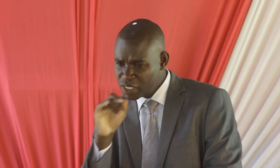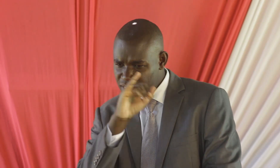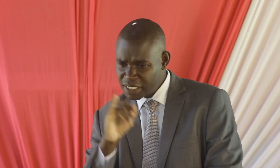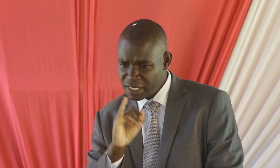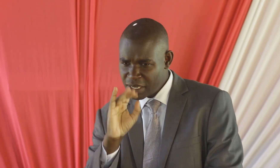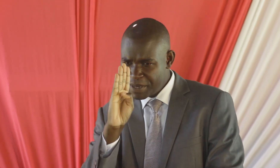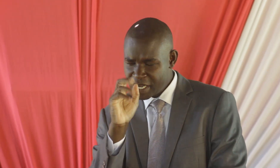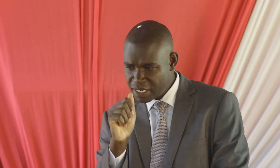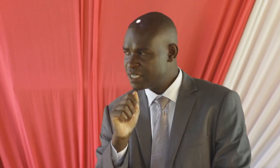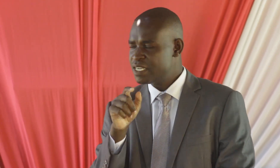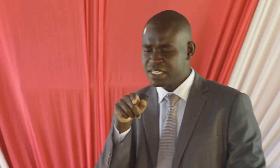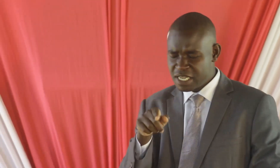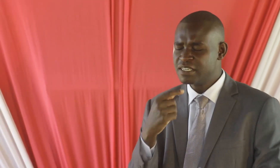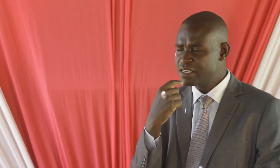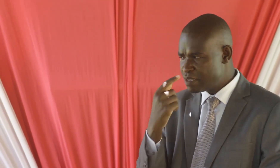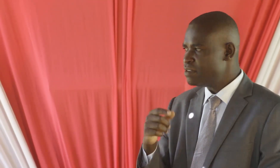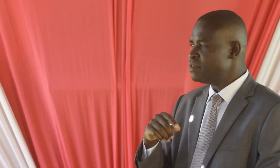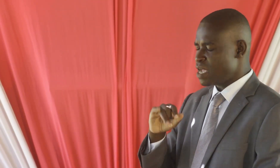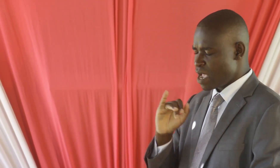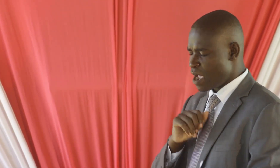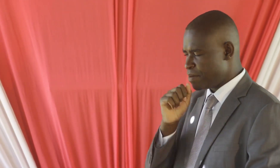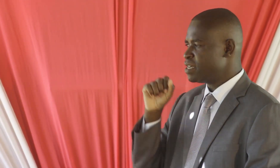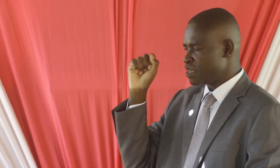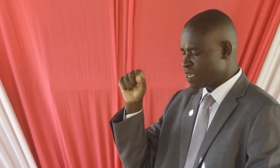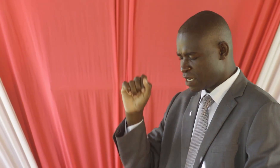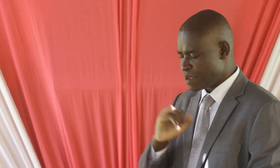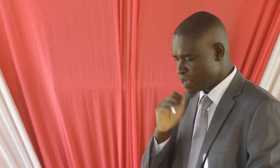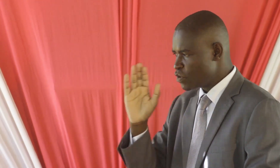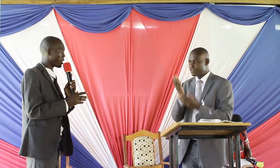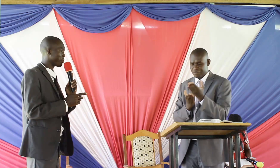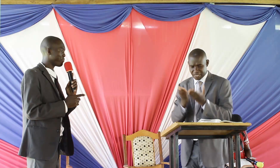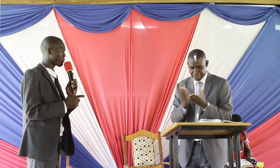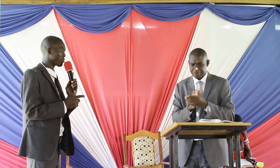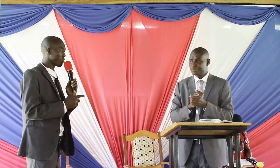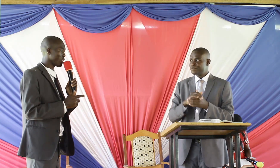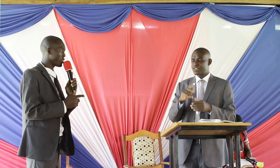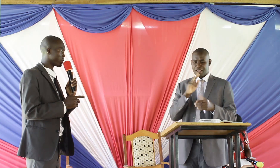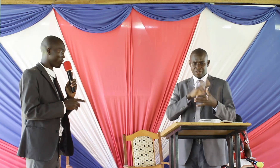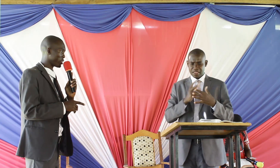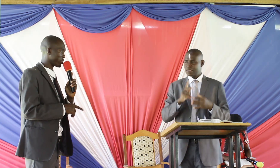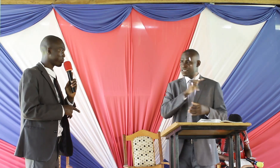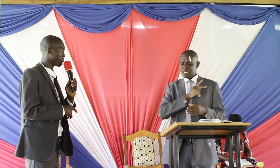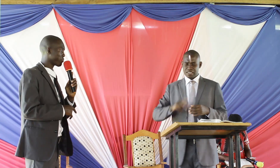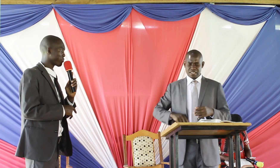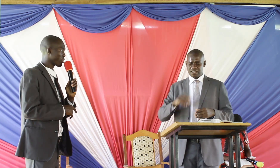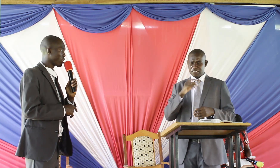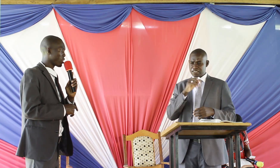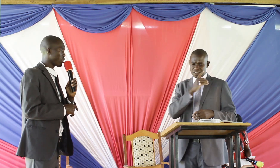Then Ziba came and asked, Are you Ziba? Then he said, Yes, I am the servant.